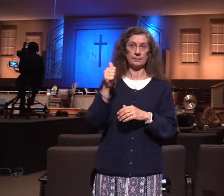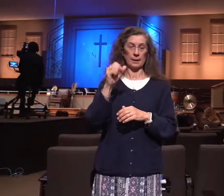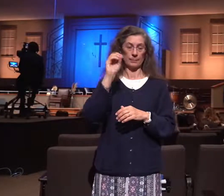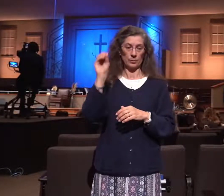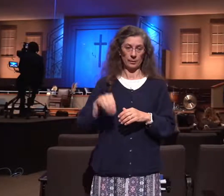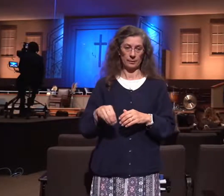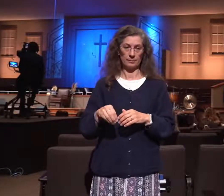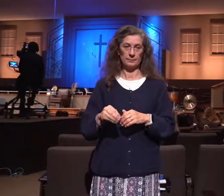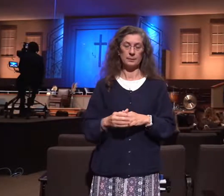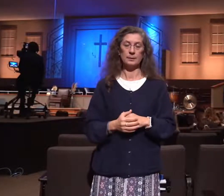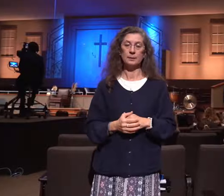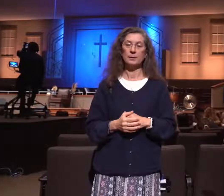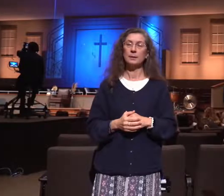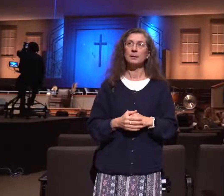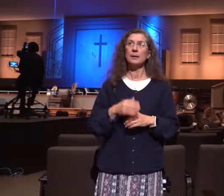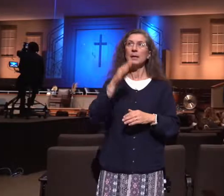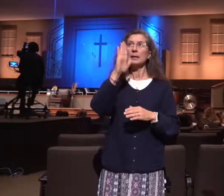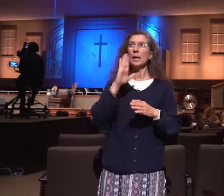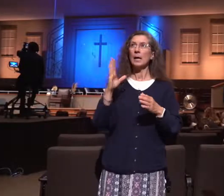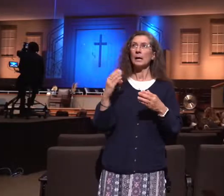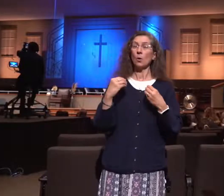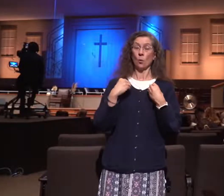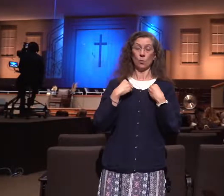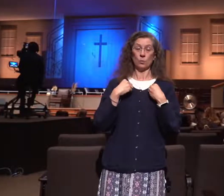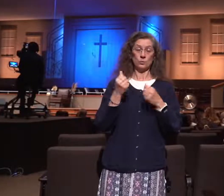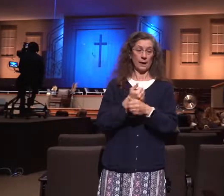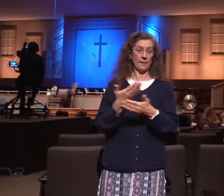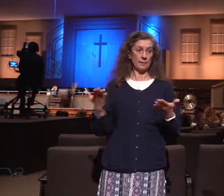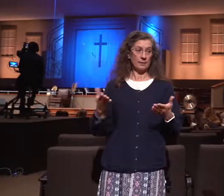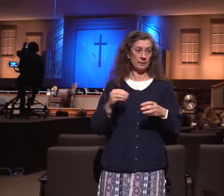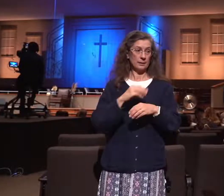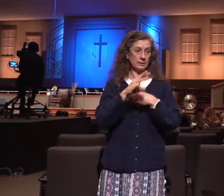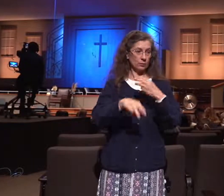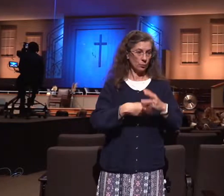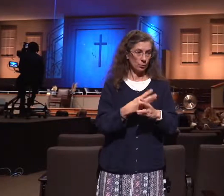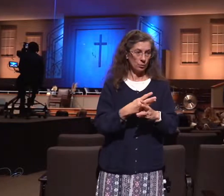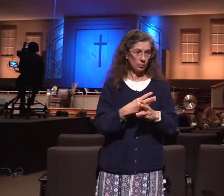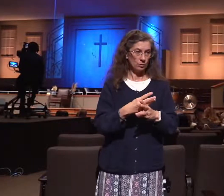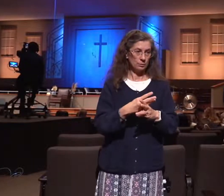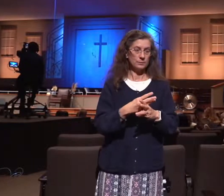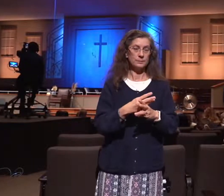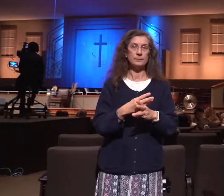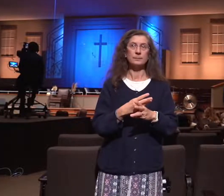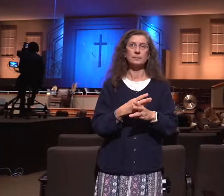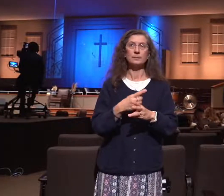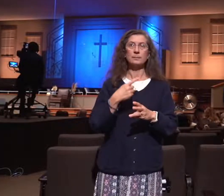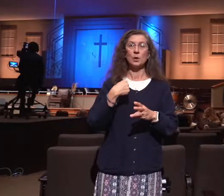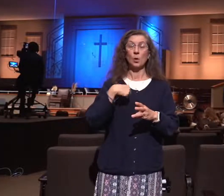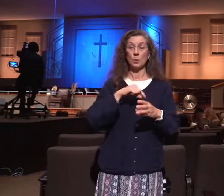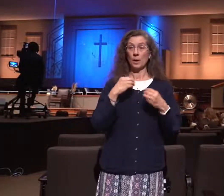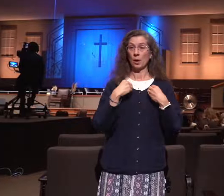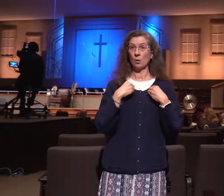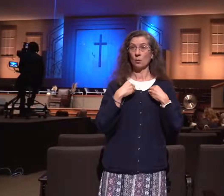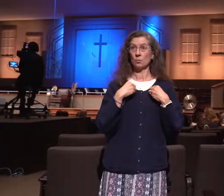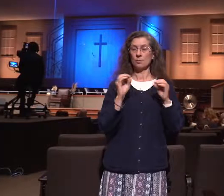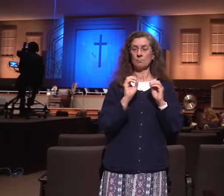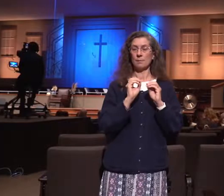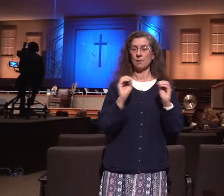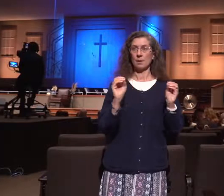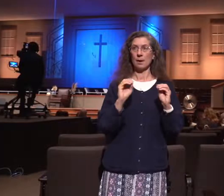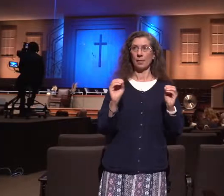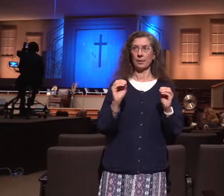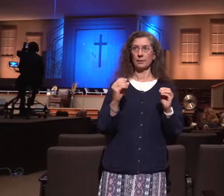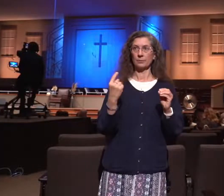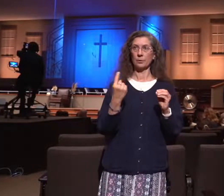So God owns everything in the universe. We don't own anything. We